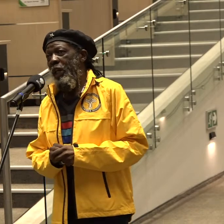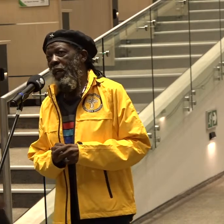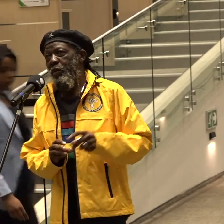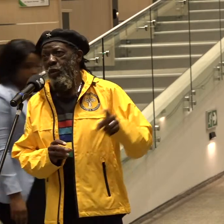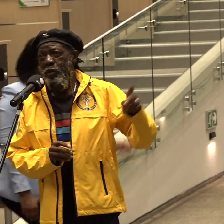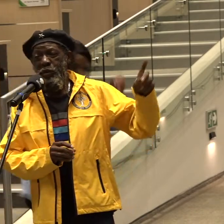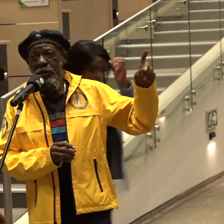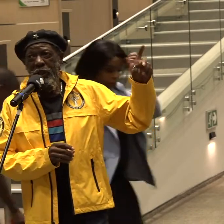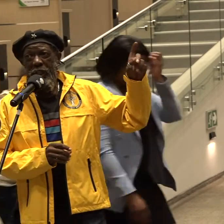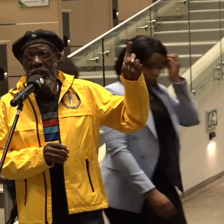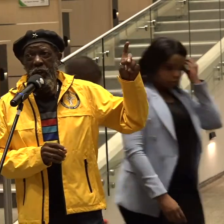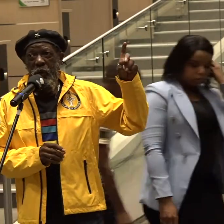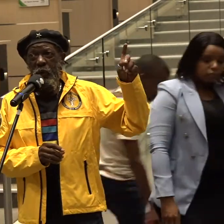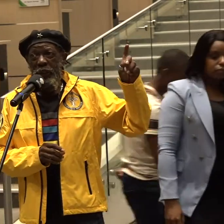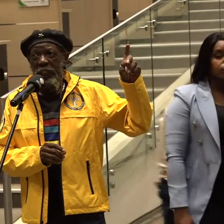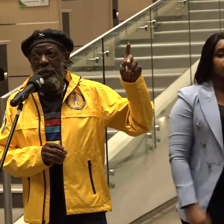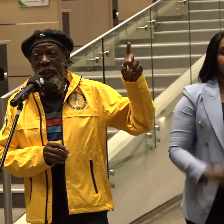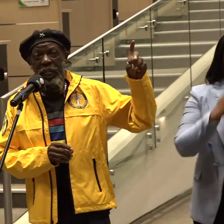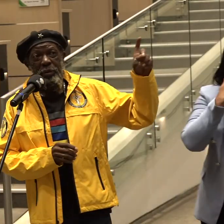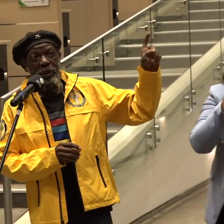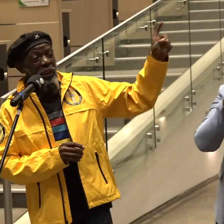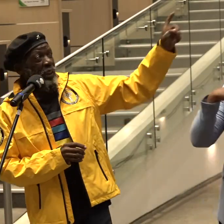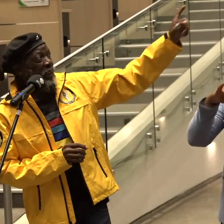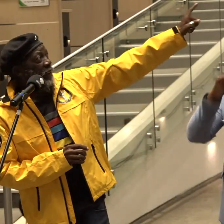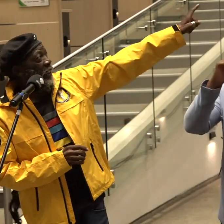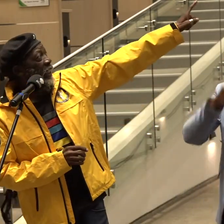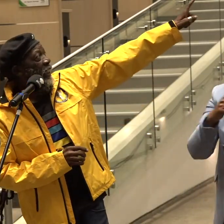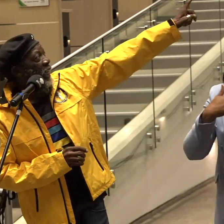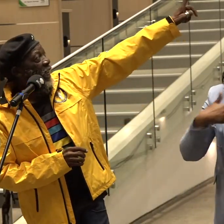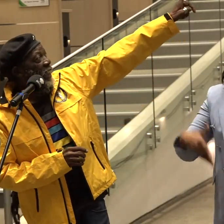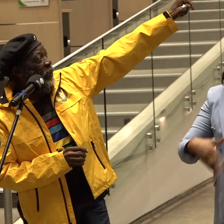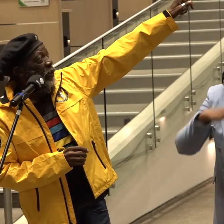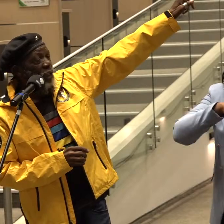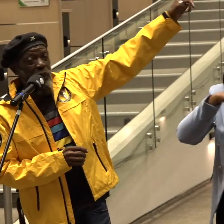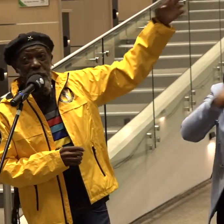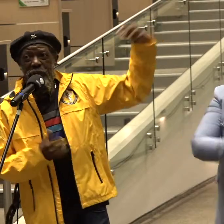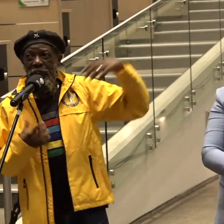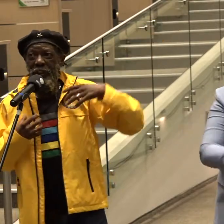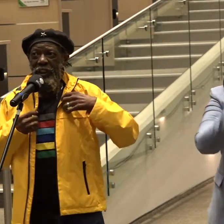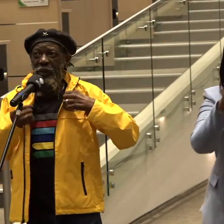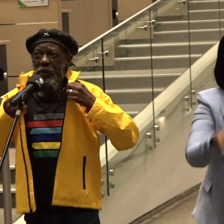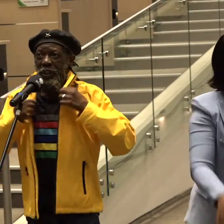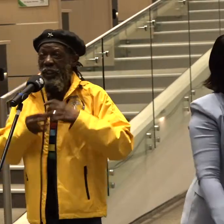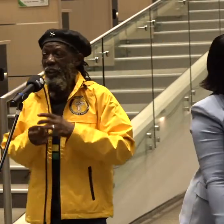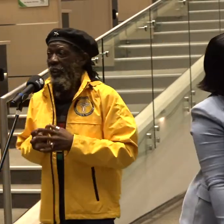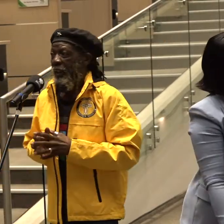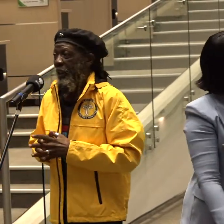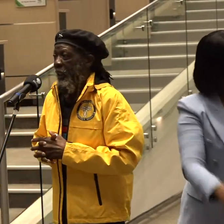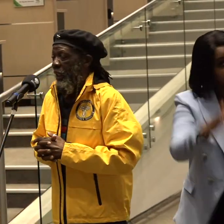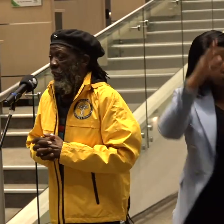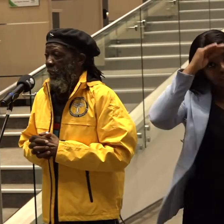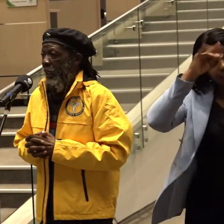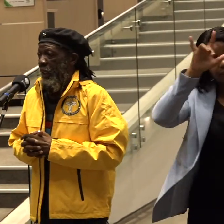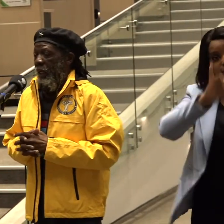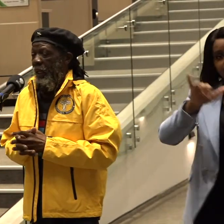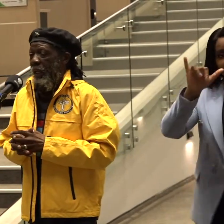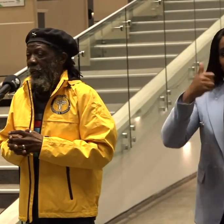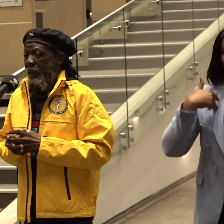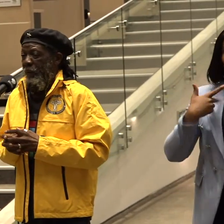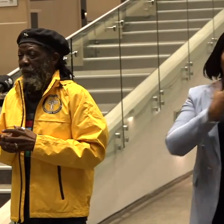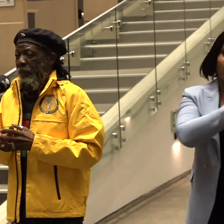I'm here on behalf of Bruce Happy Times seated there at the corner with various things